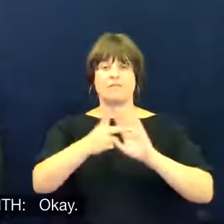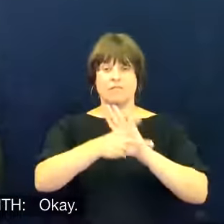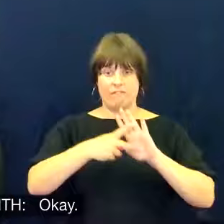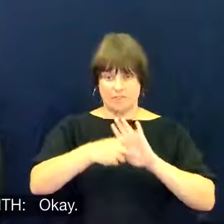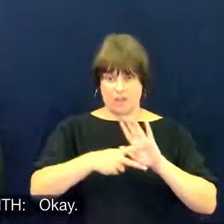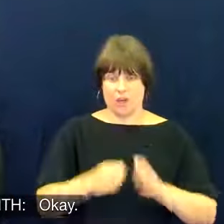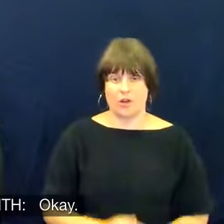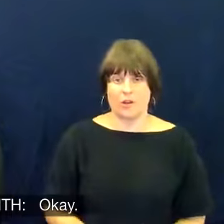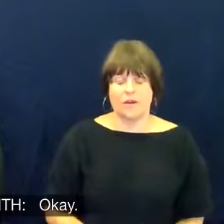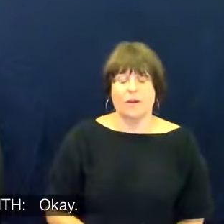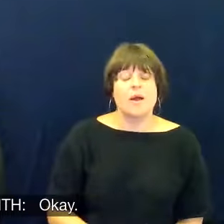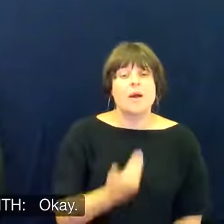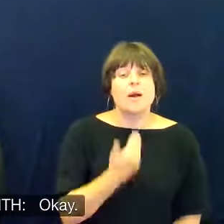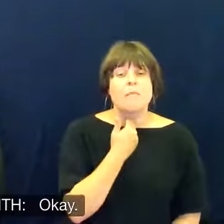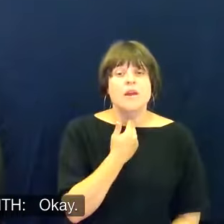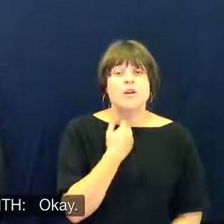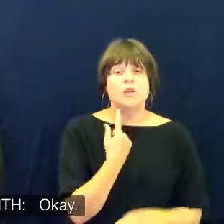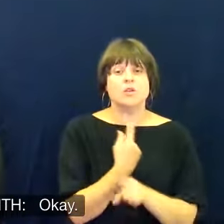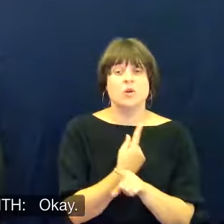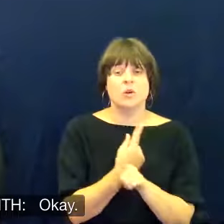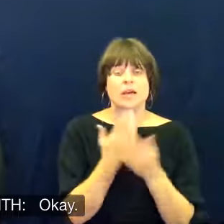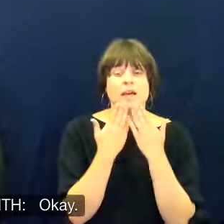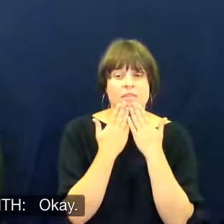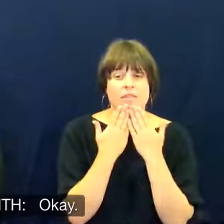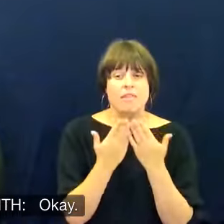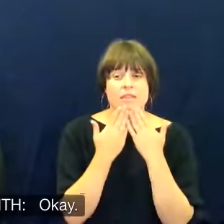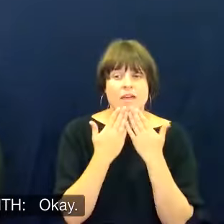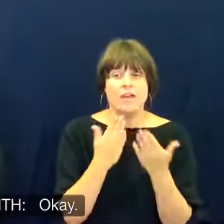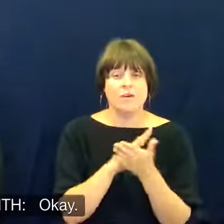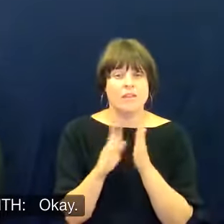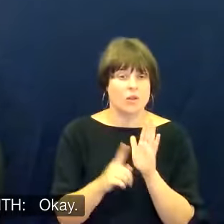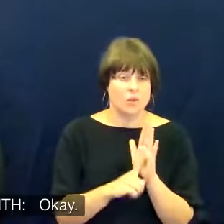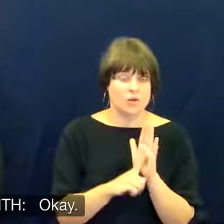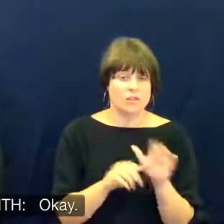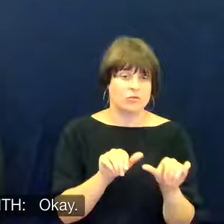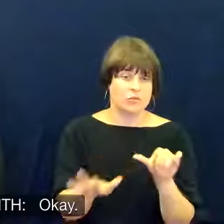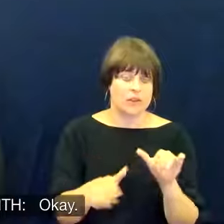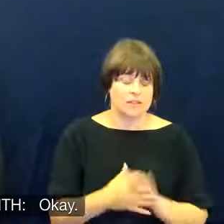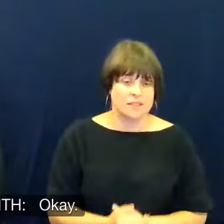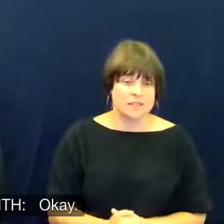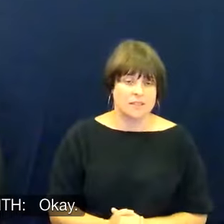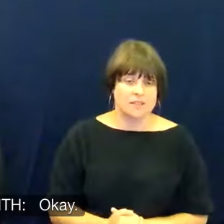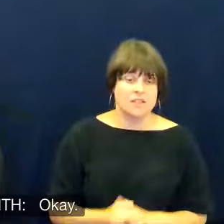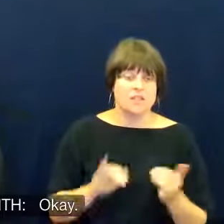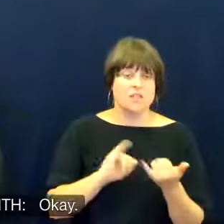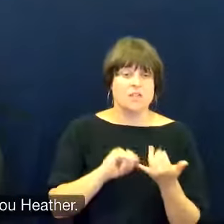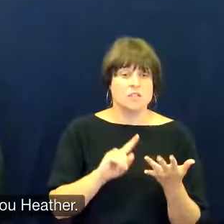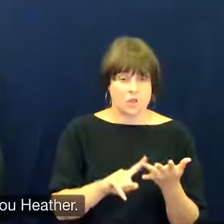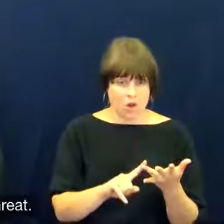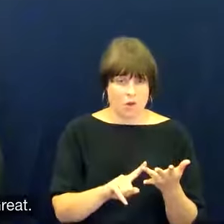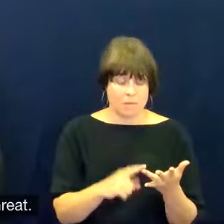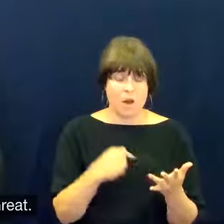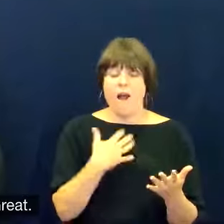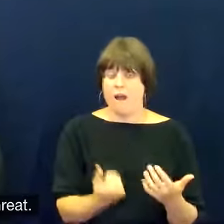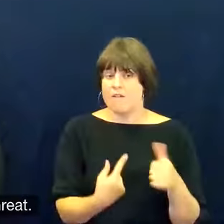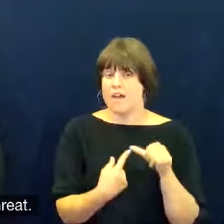VRI room. It's Meredith speaking. Thank you, Heather. Great. So, and I do have